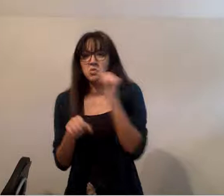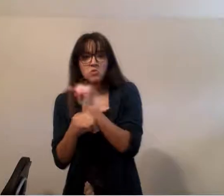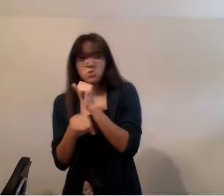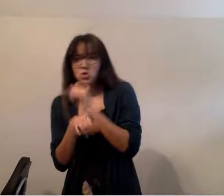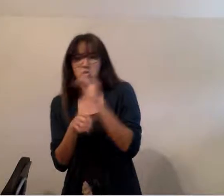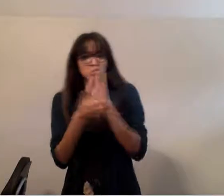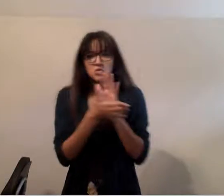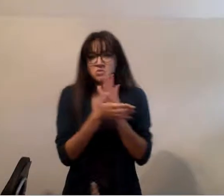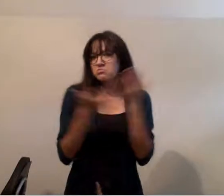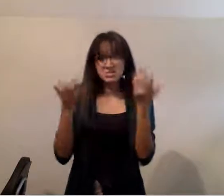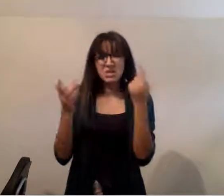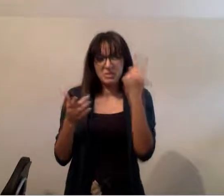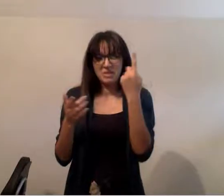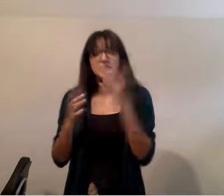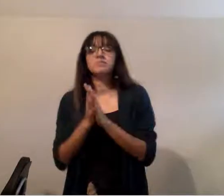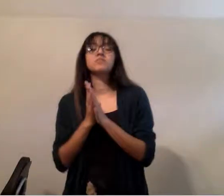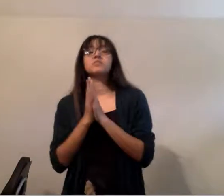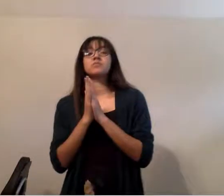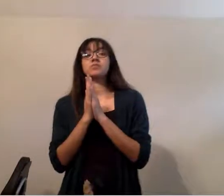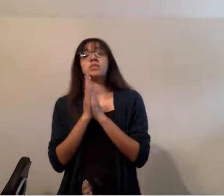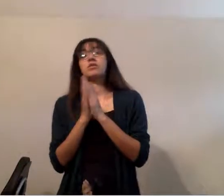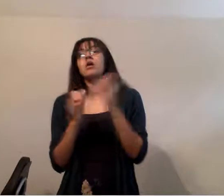aware of the instant gratification monkey.